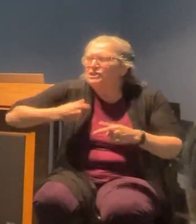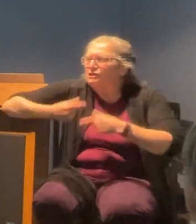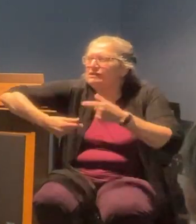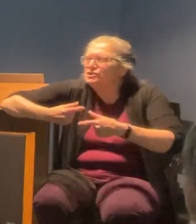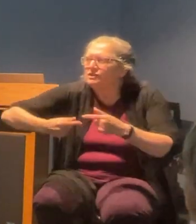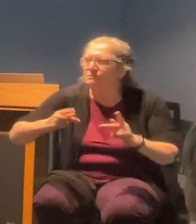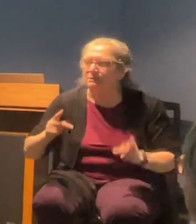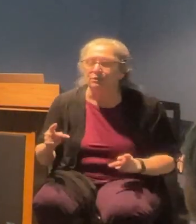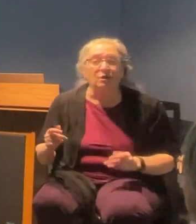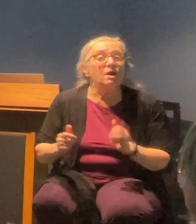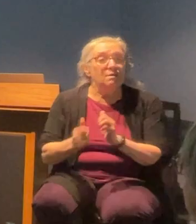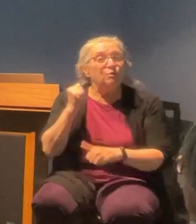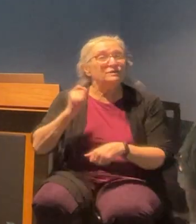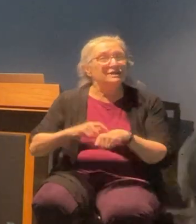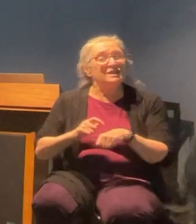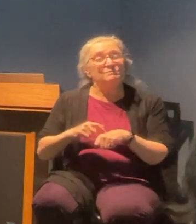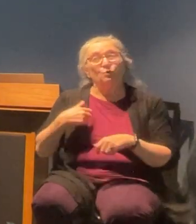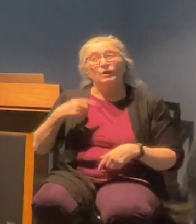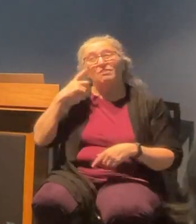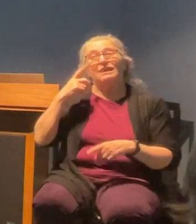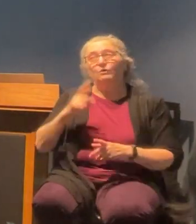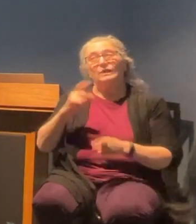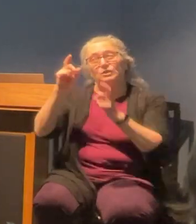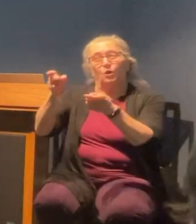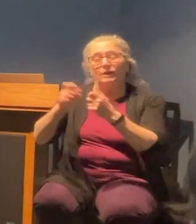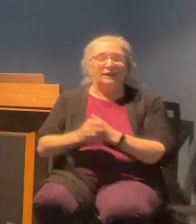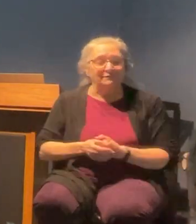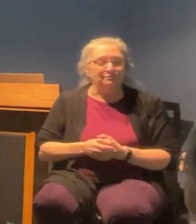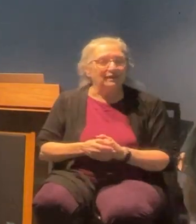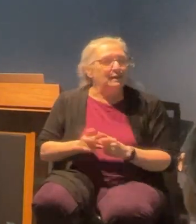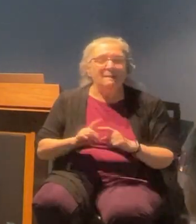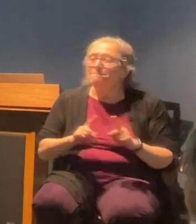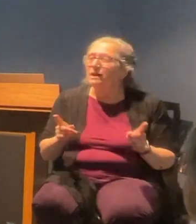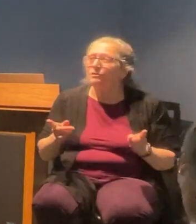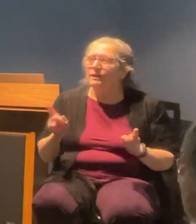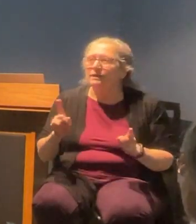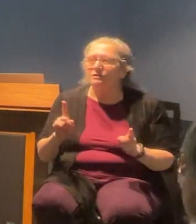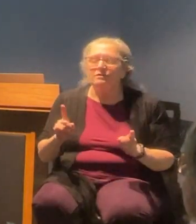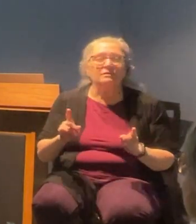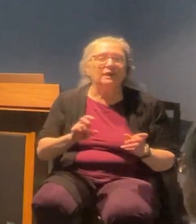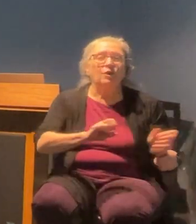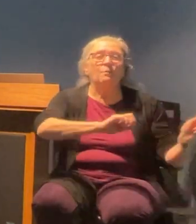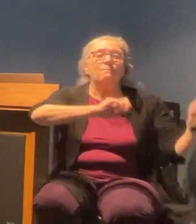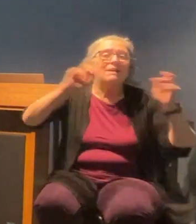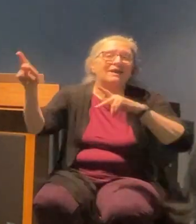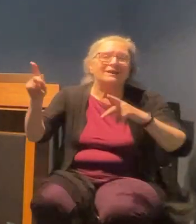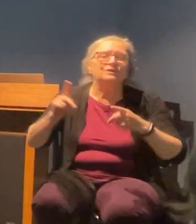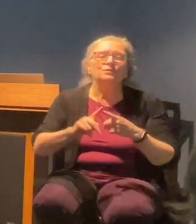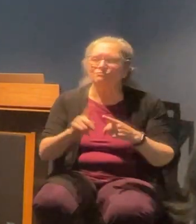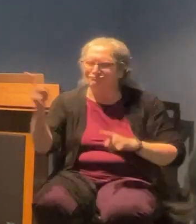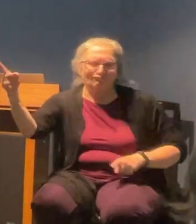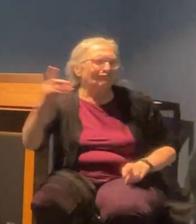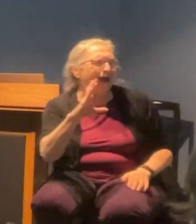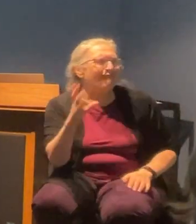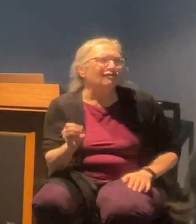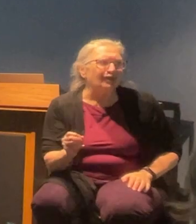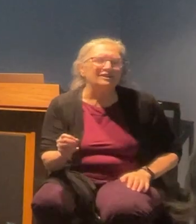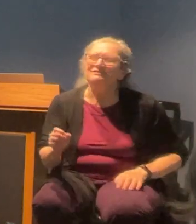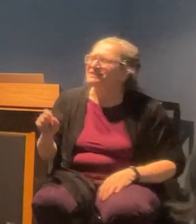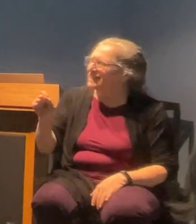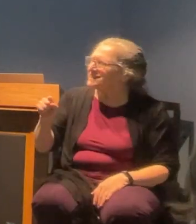clothes we think we donate, they go to places. Africa. Yes, and most of them goes